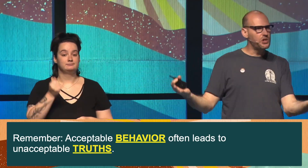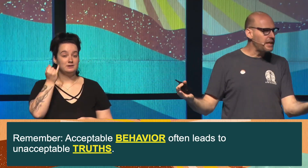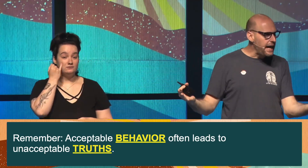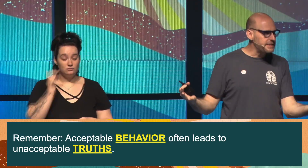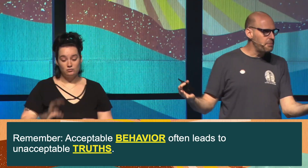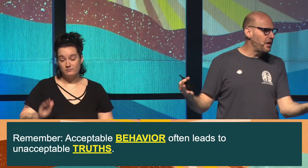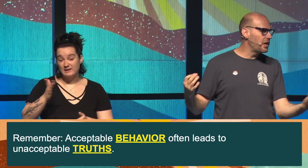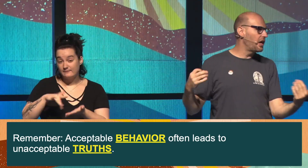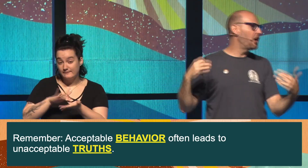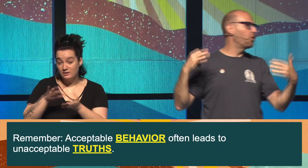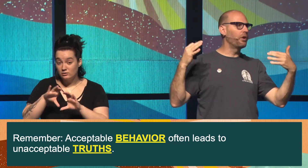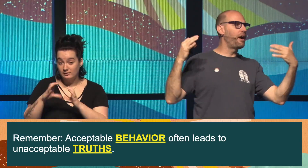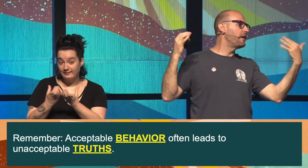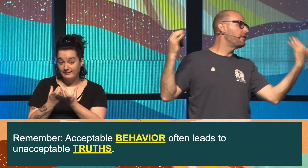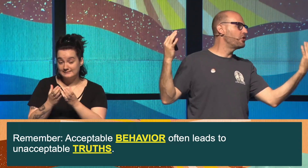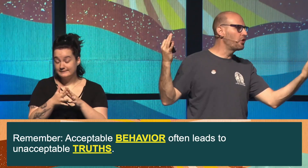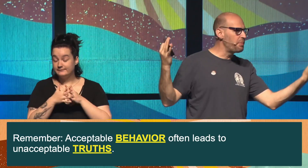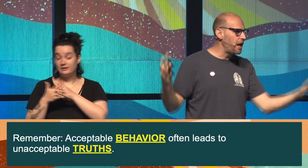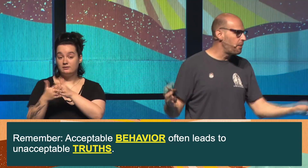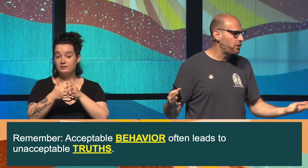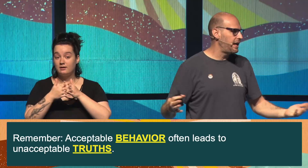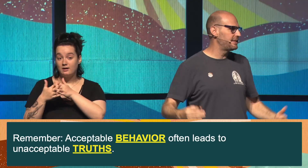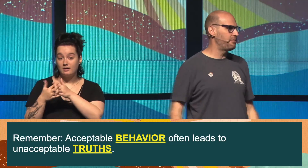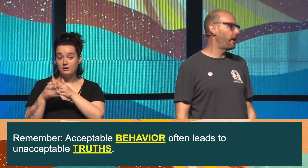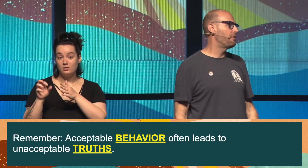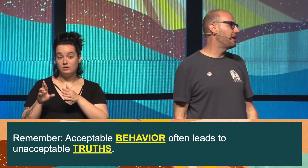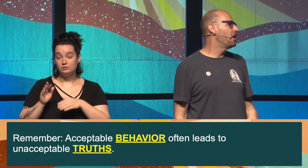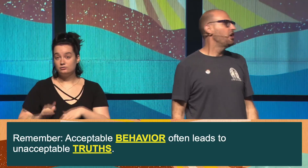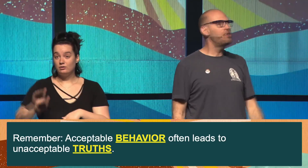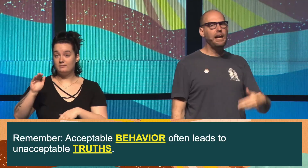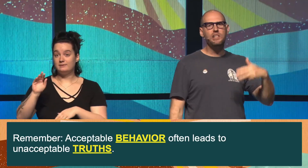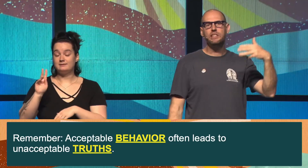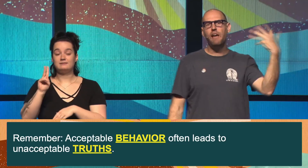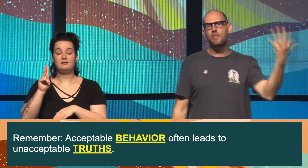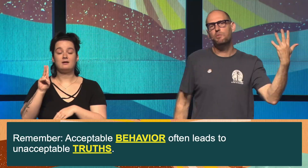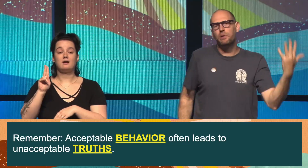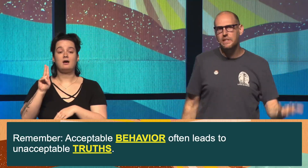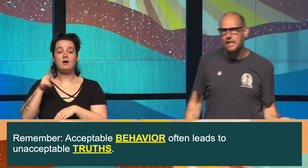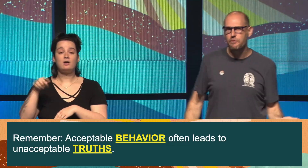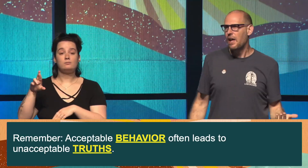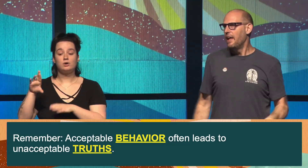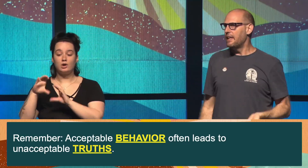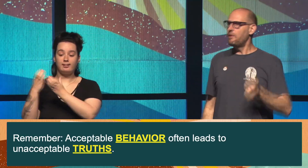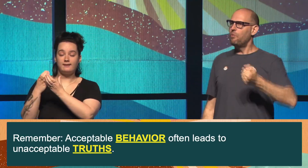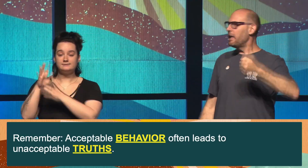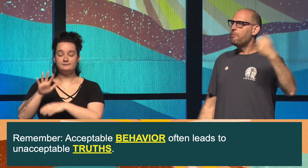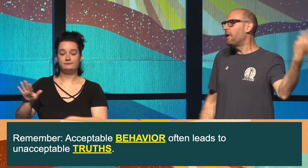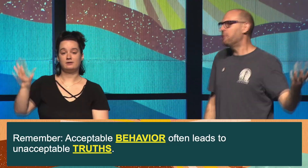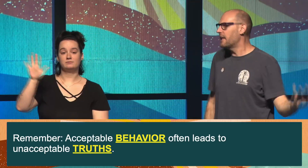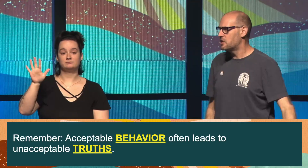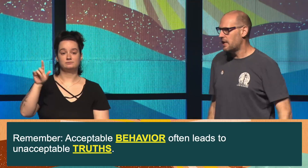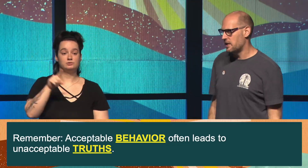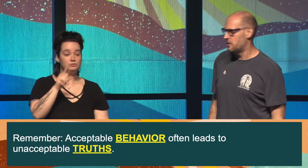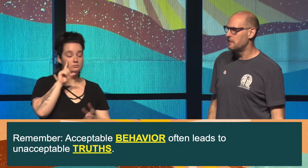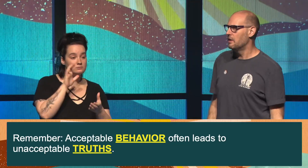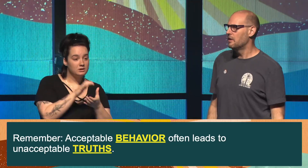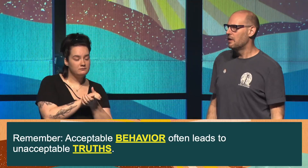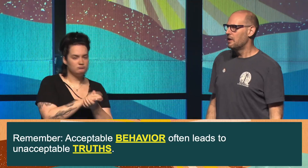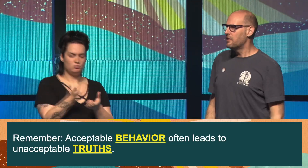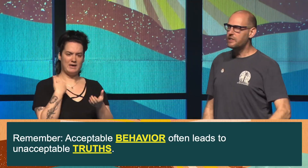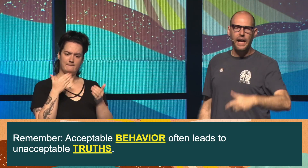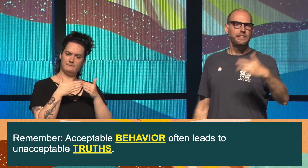in middle class America, or if you grew up in an upper class environment, you kind of just have this belief that we have public